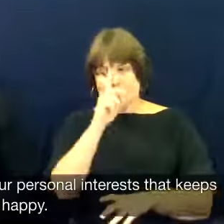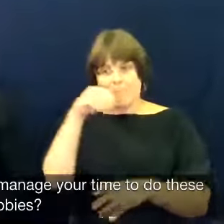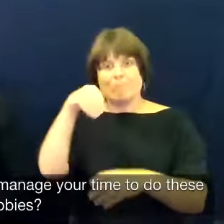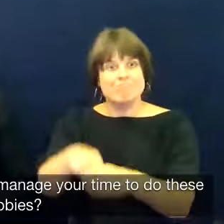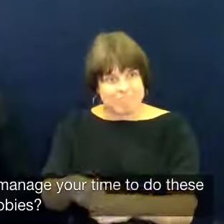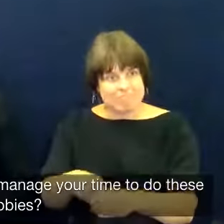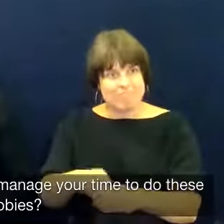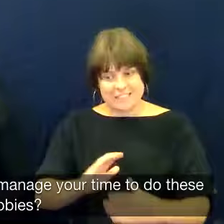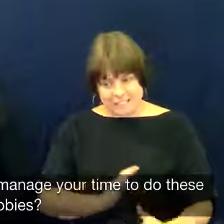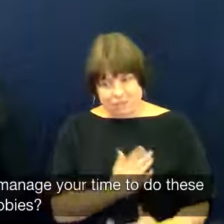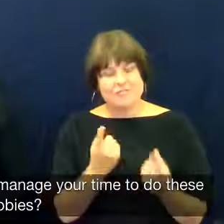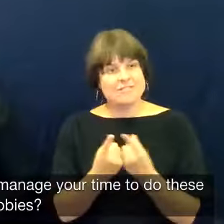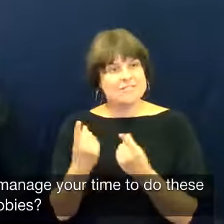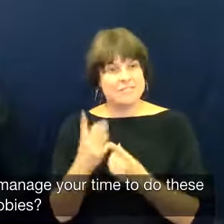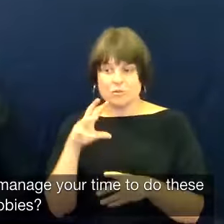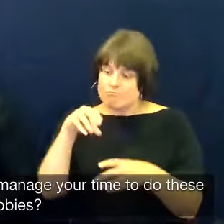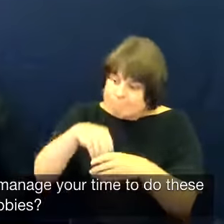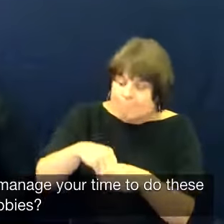and interests that make you happy?